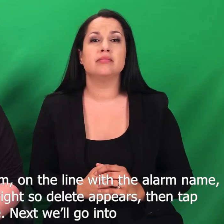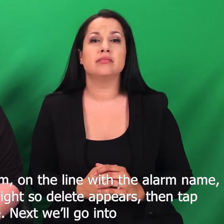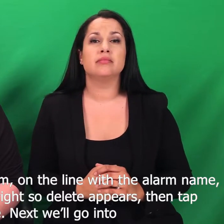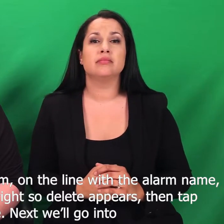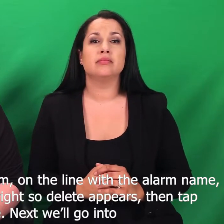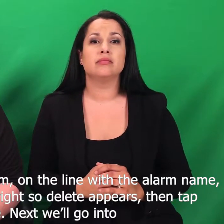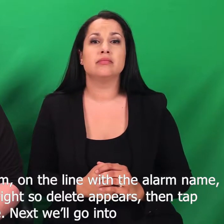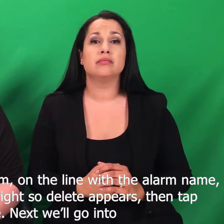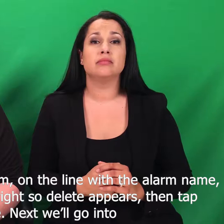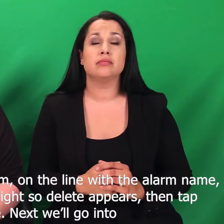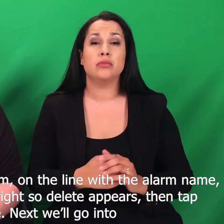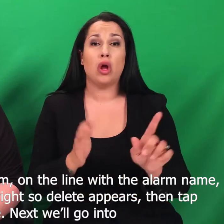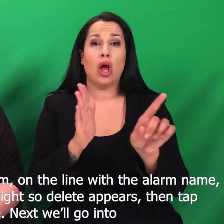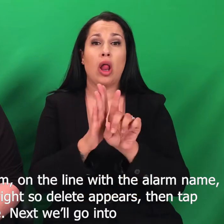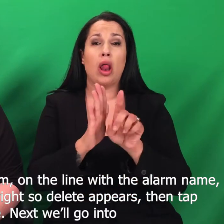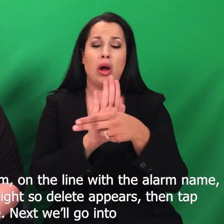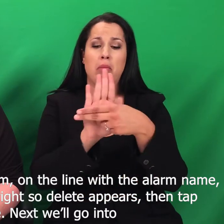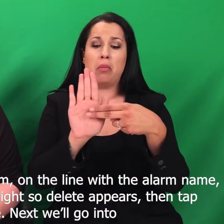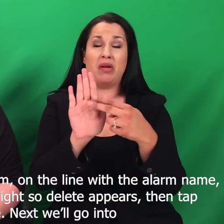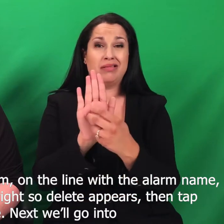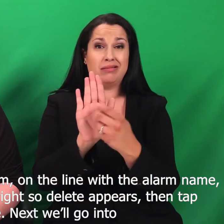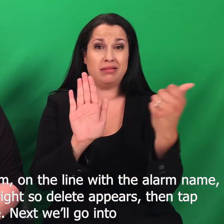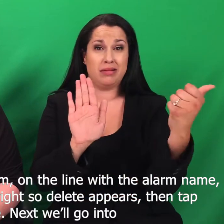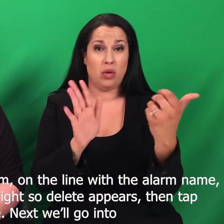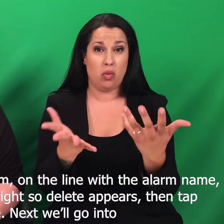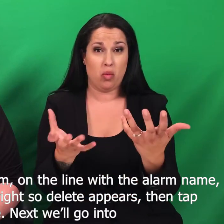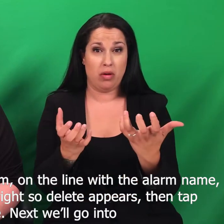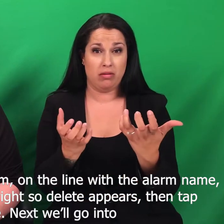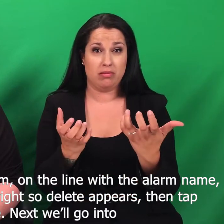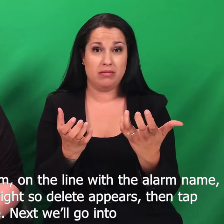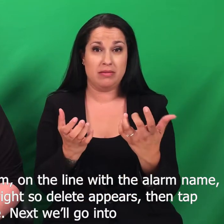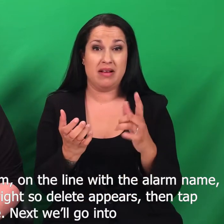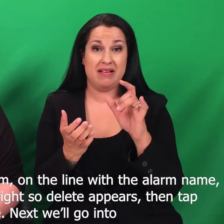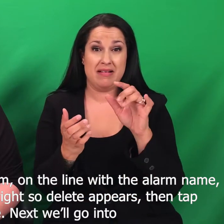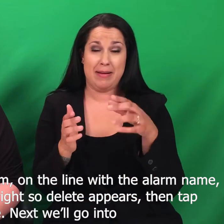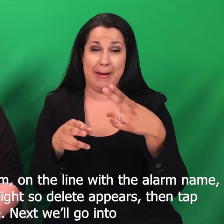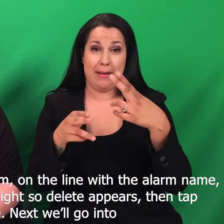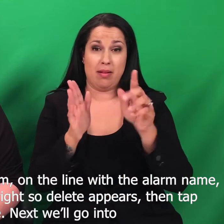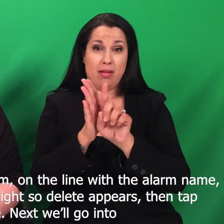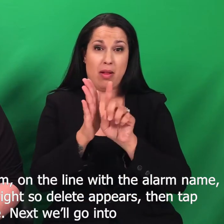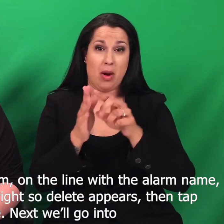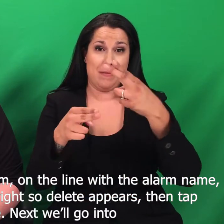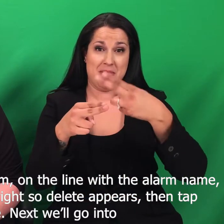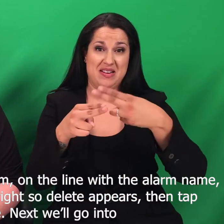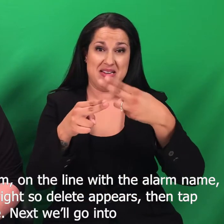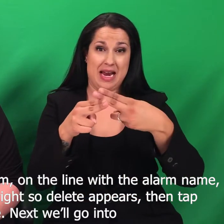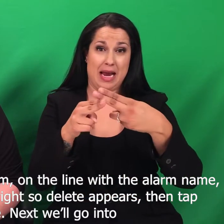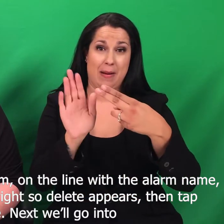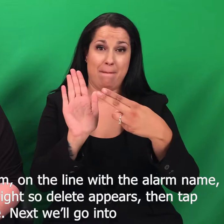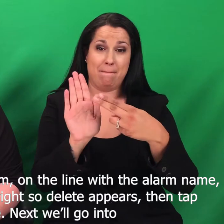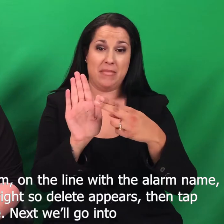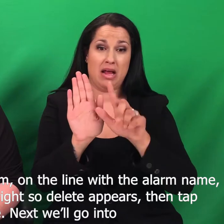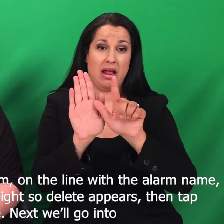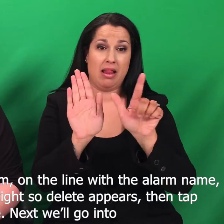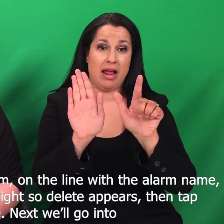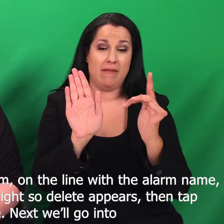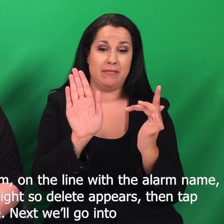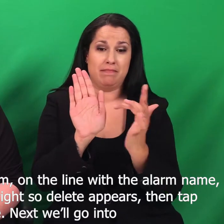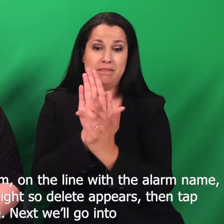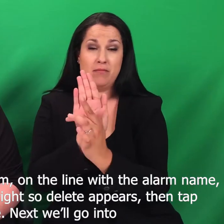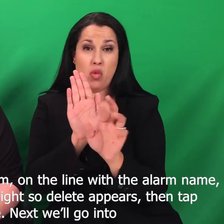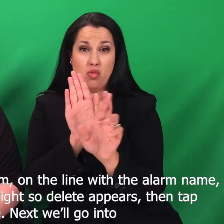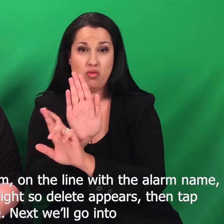To delete an alarm, on the line with the alarm name, swipe from left to right so